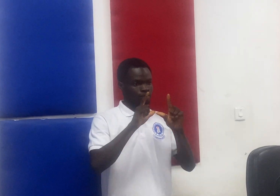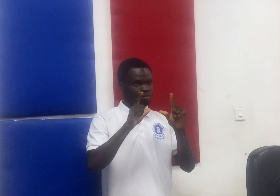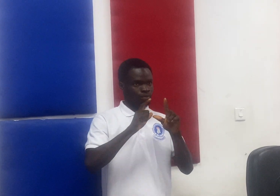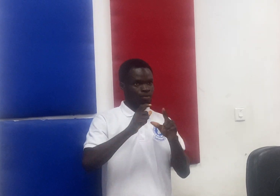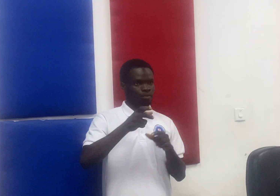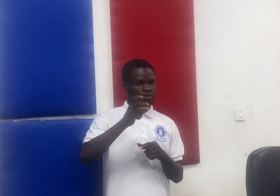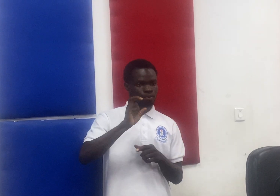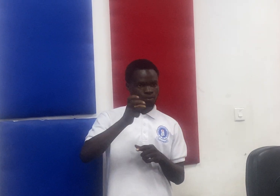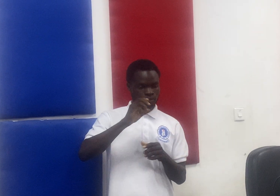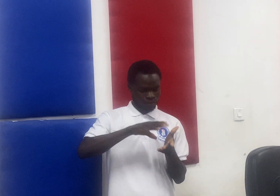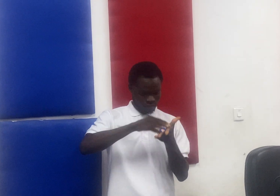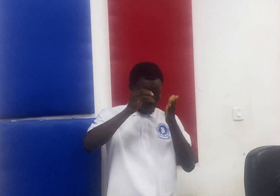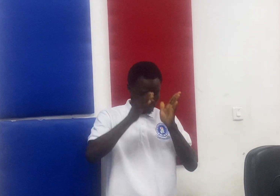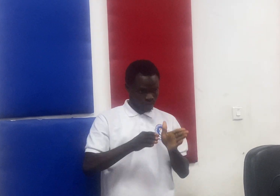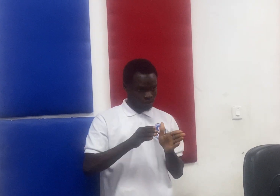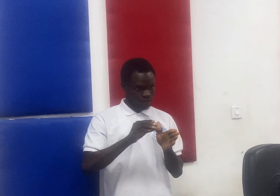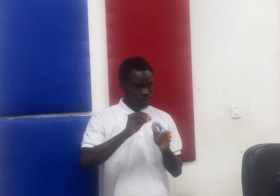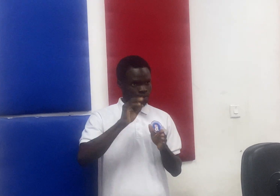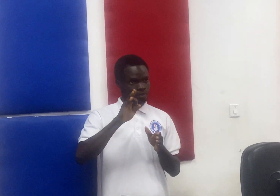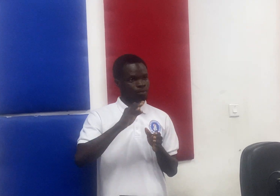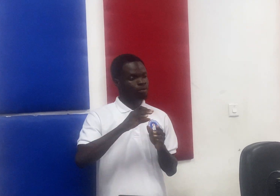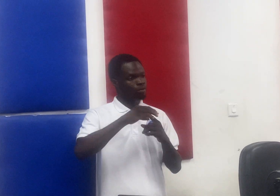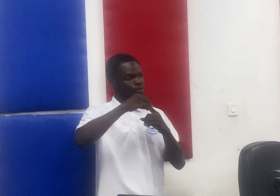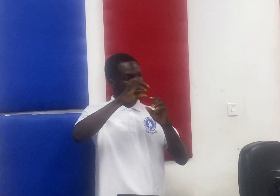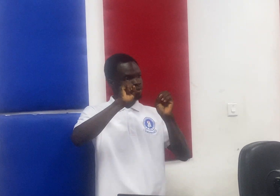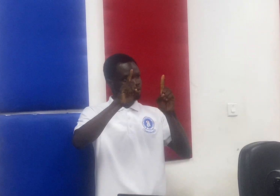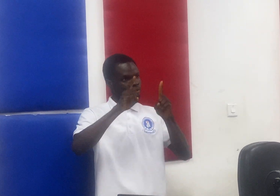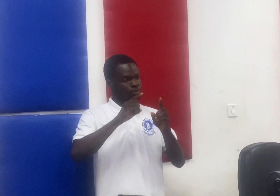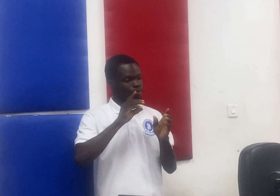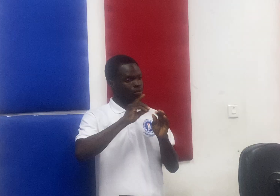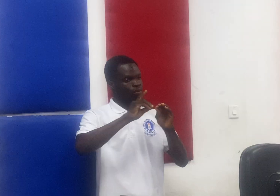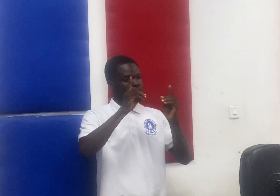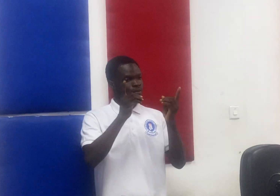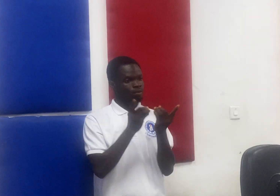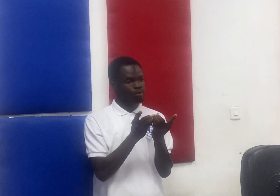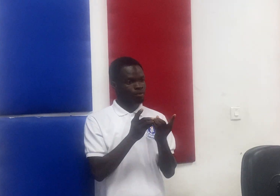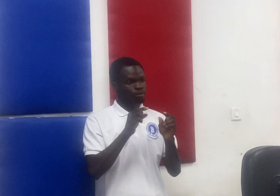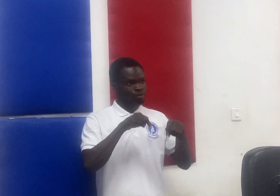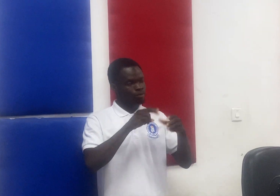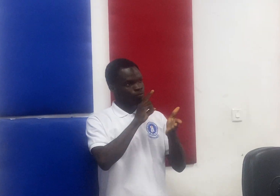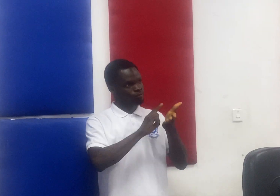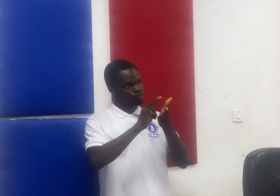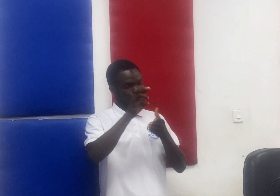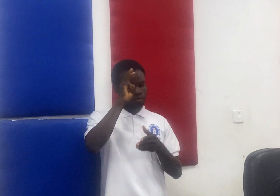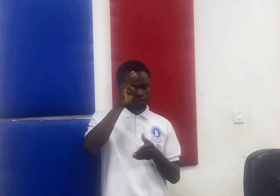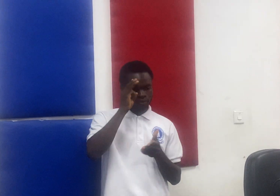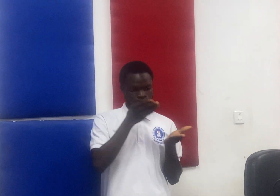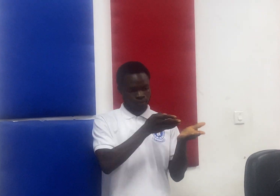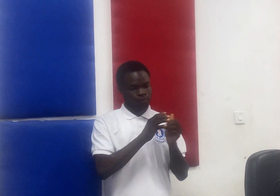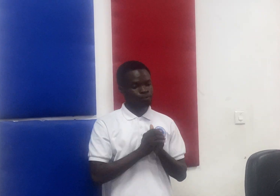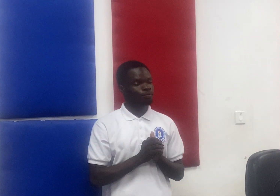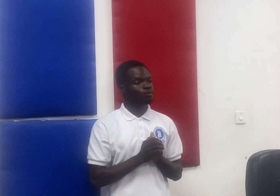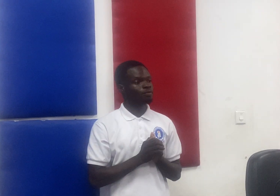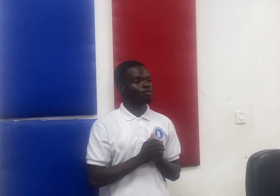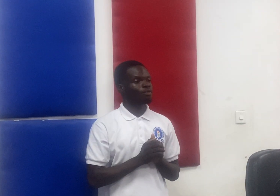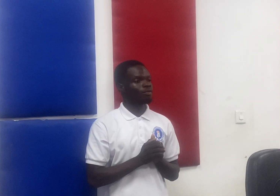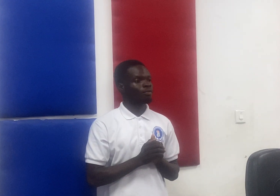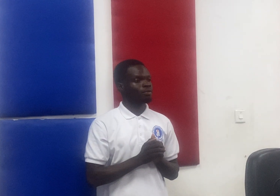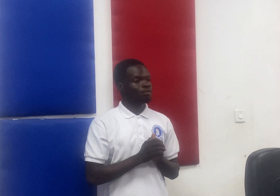student of the Special Education Department here in the University of Education, Winneba. She is in the